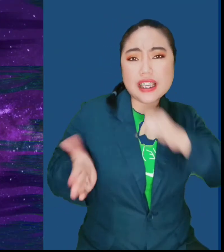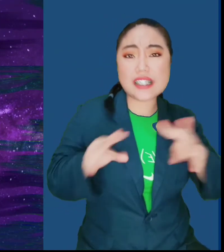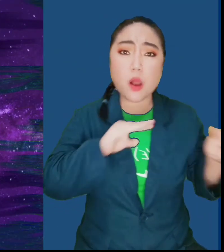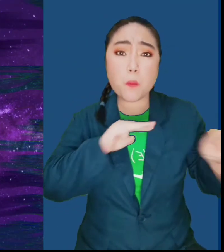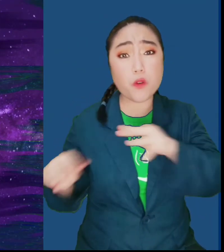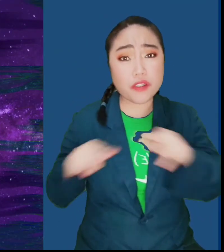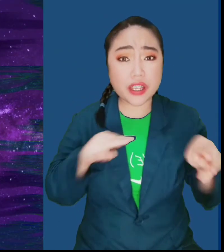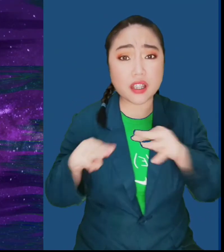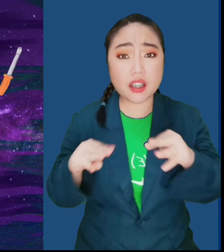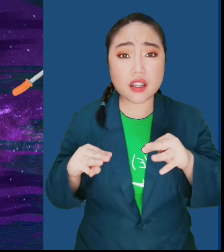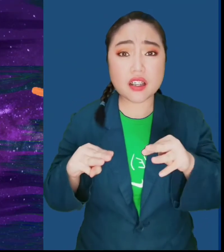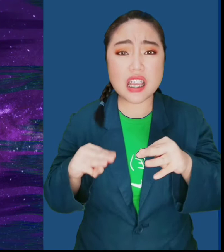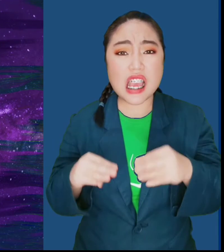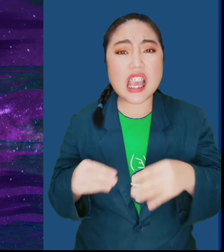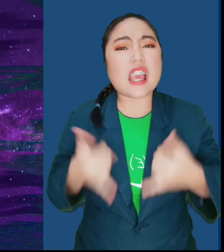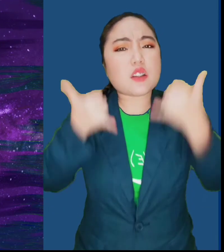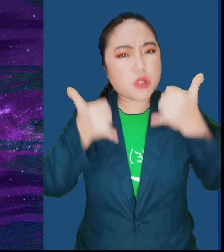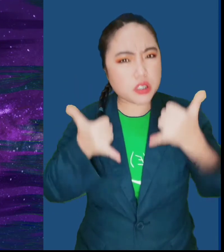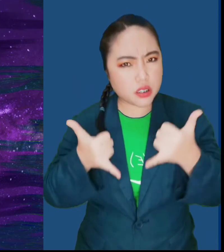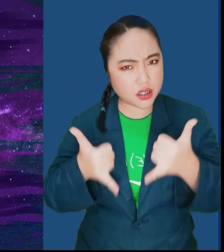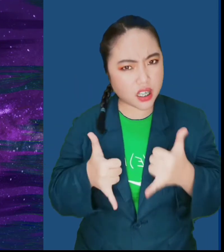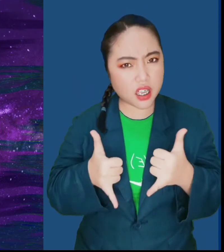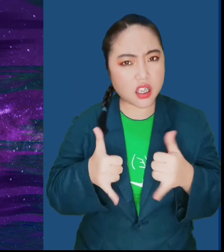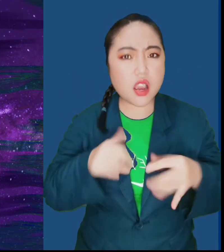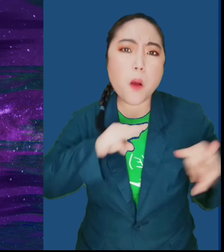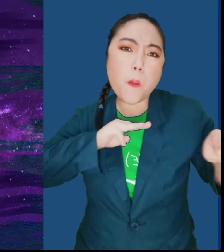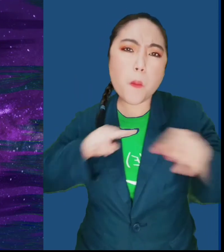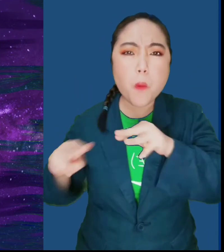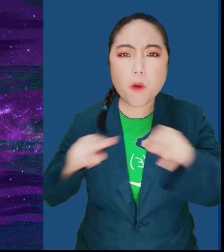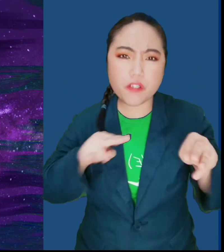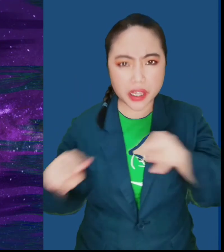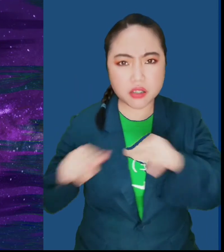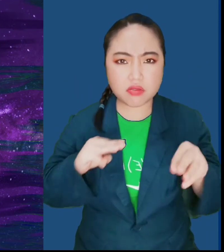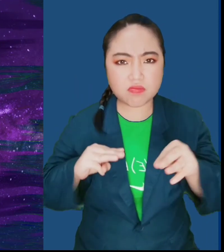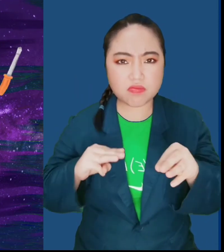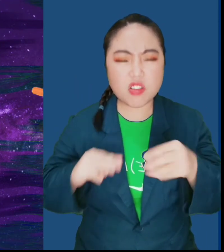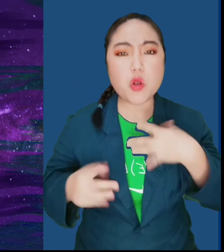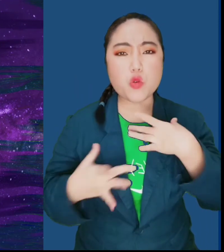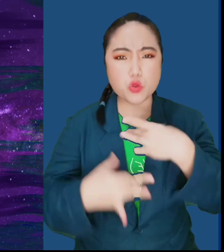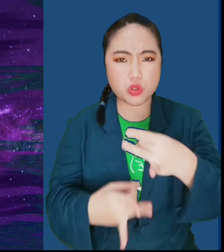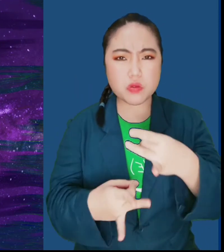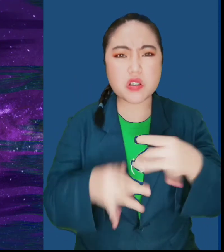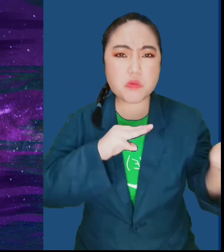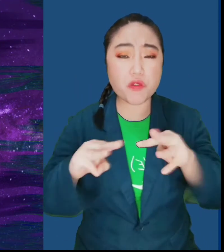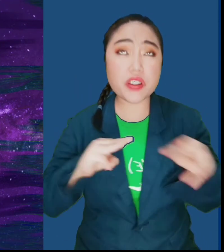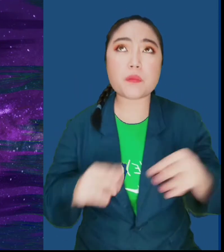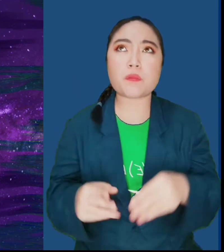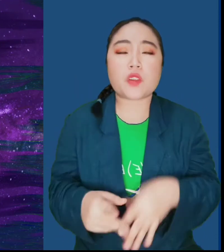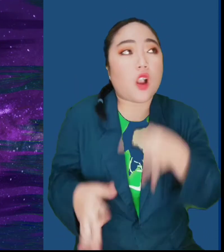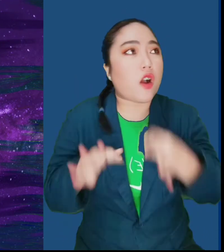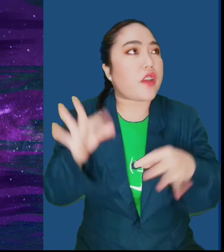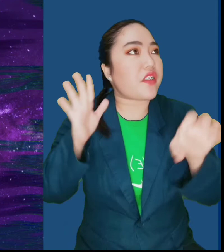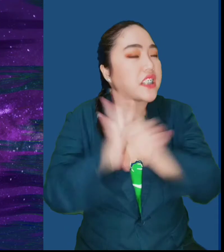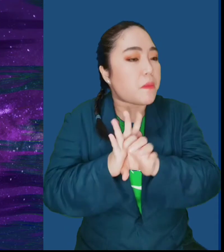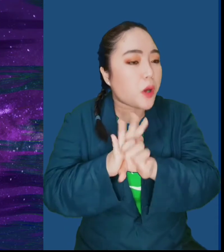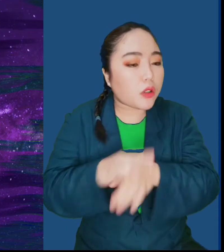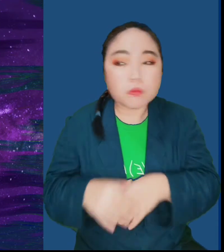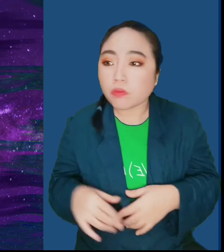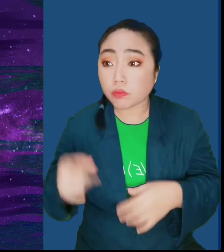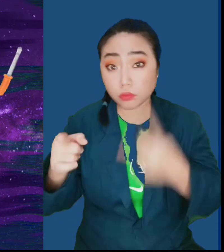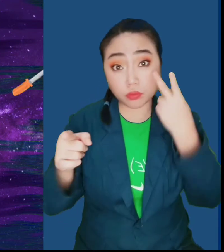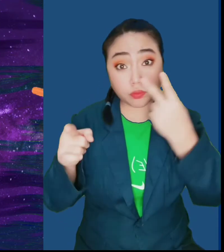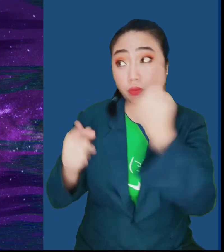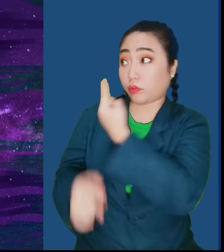Now, if an object is moving, it will stay moving. It would like to